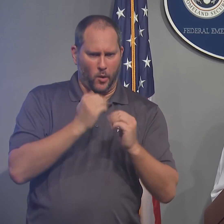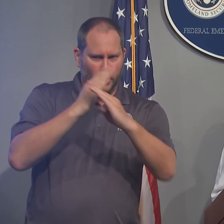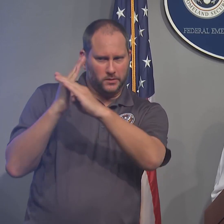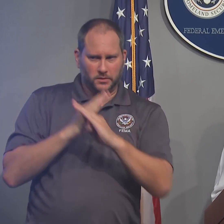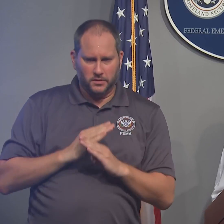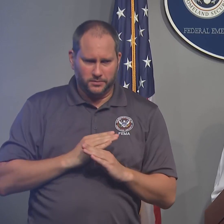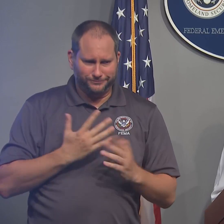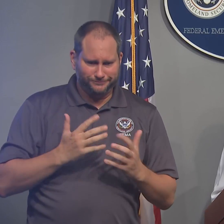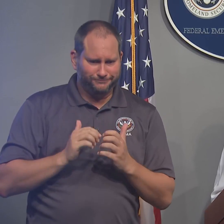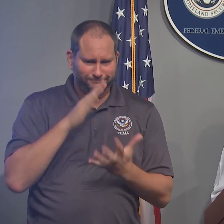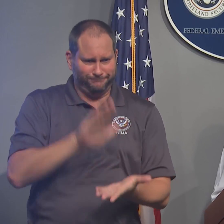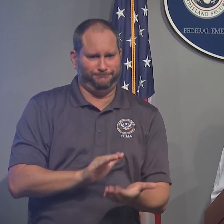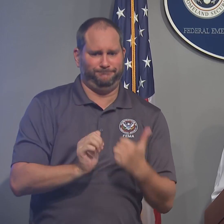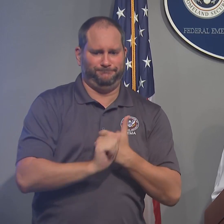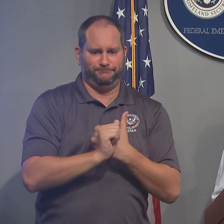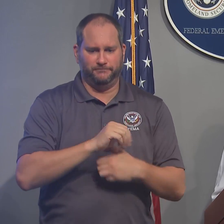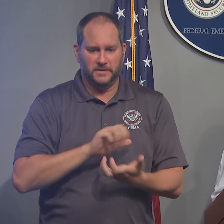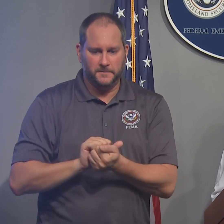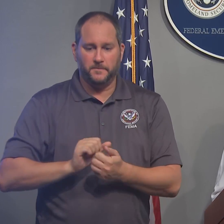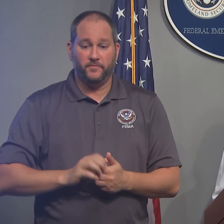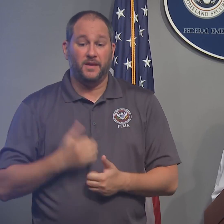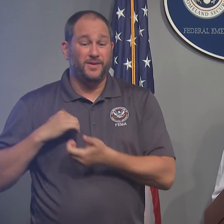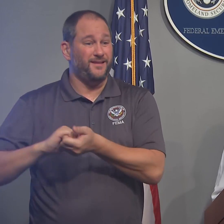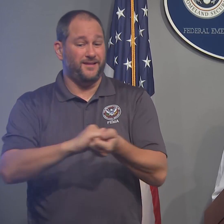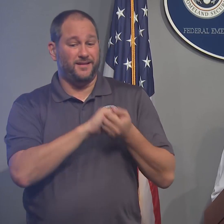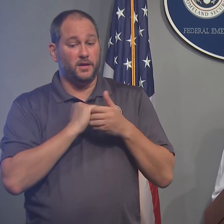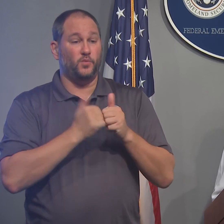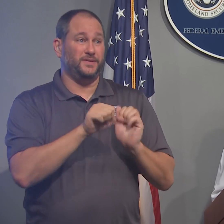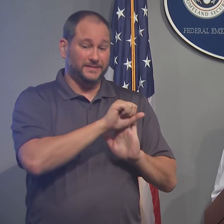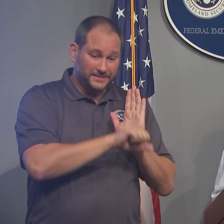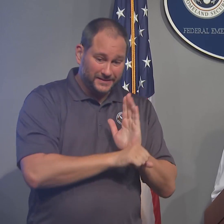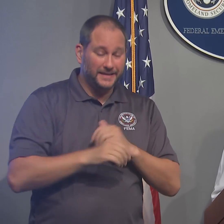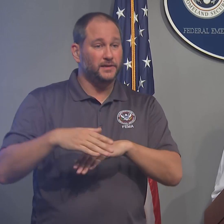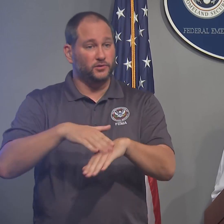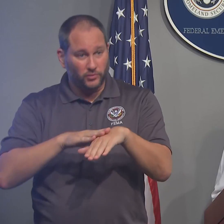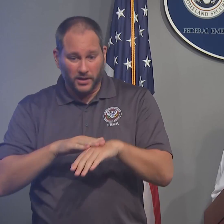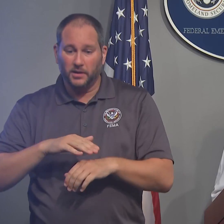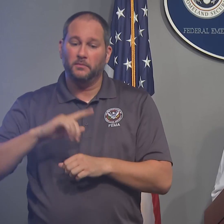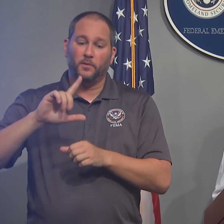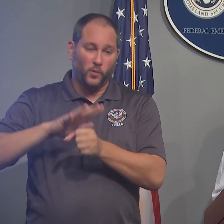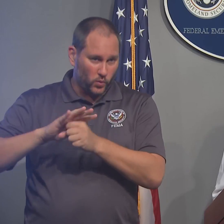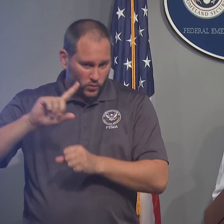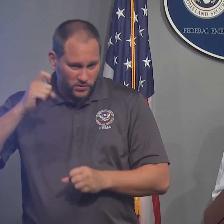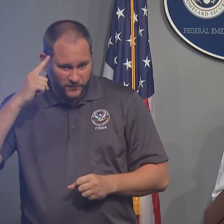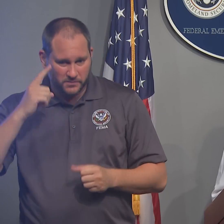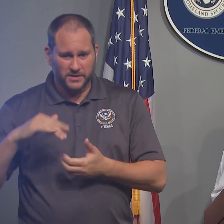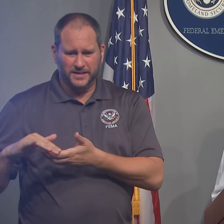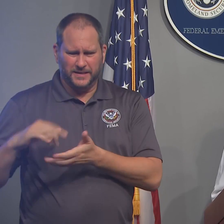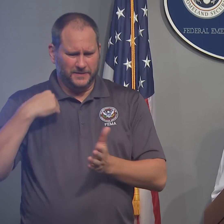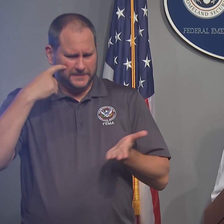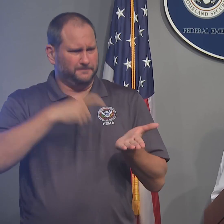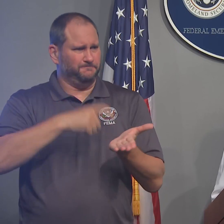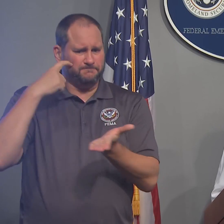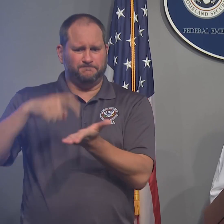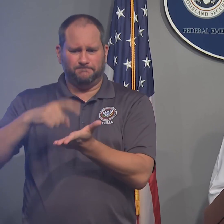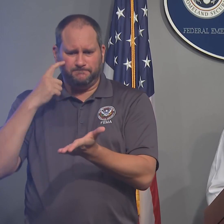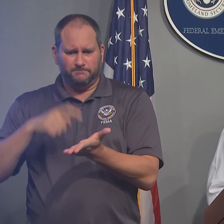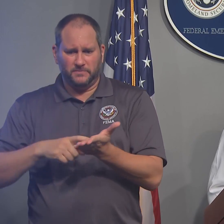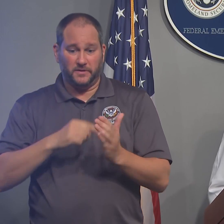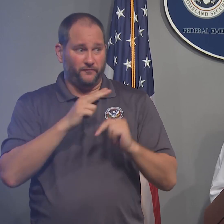and local governments to identify drinking water and wastewater infrastructure that may be in the current path of the